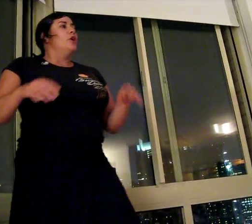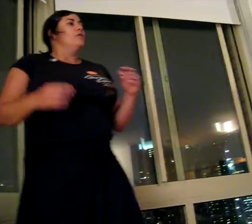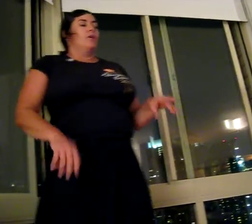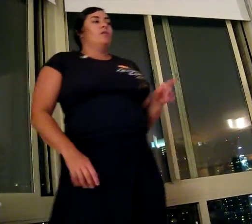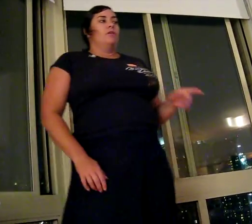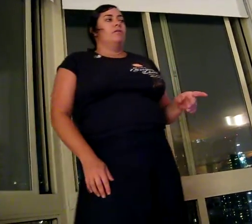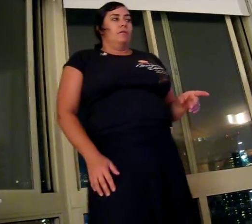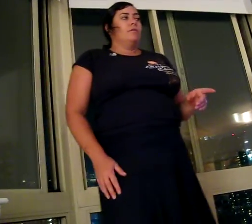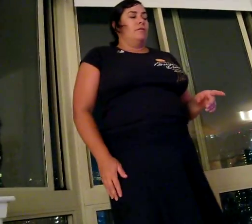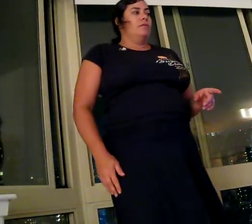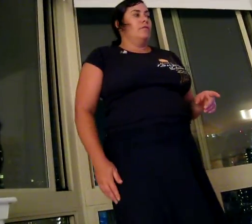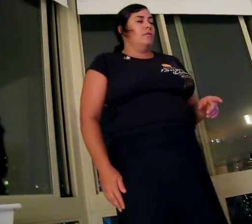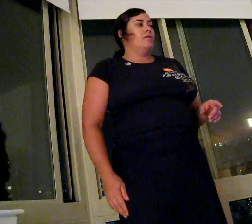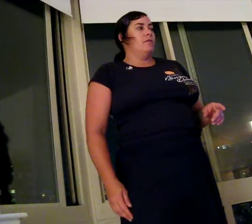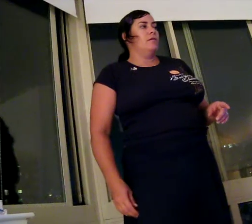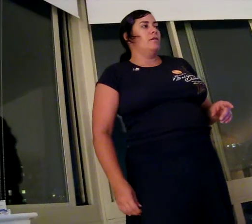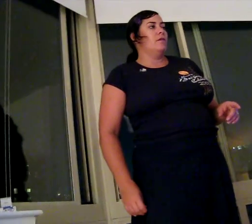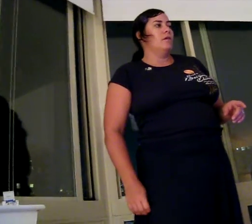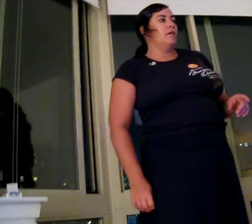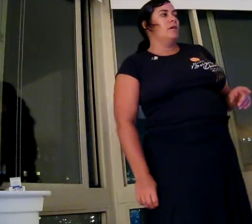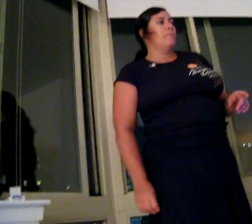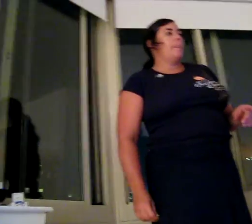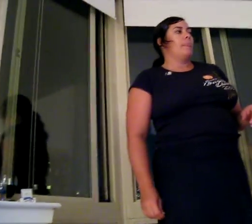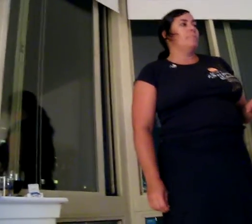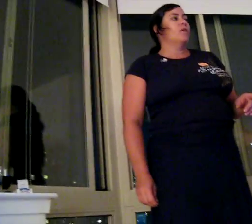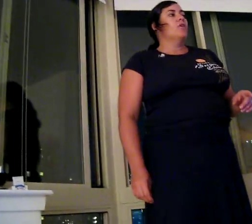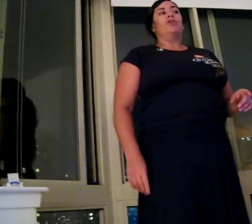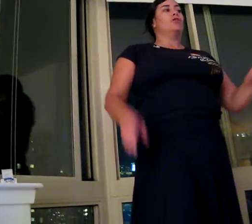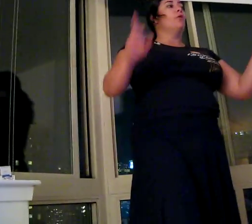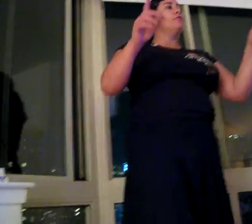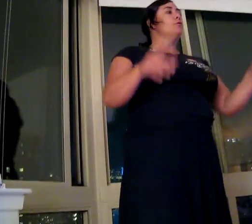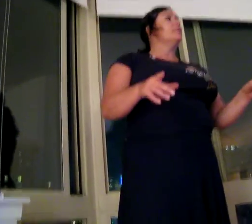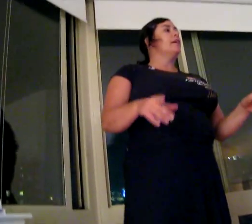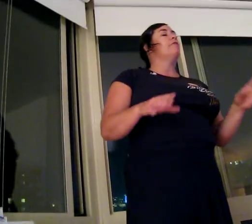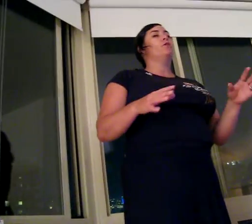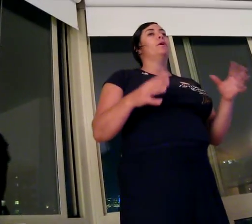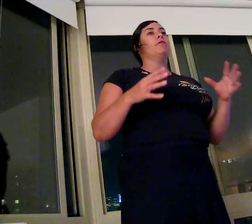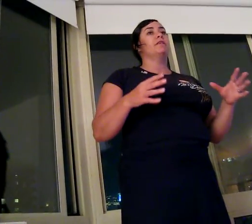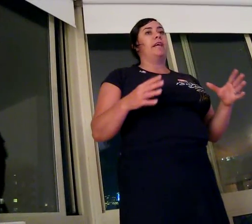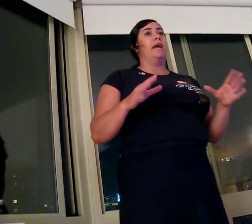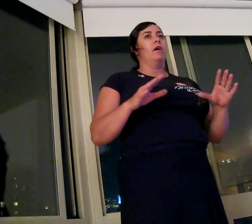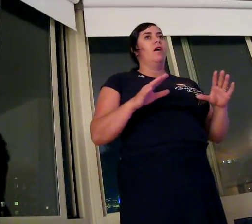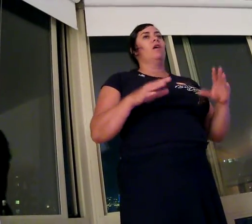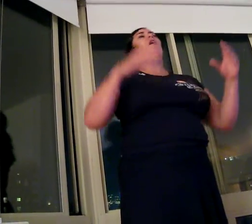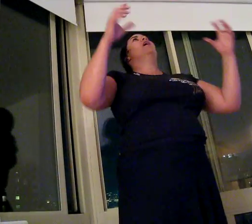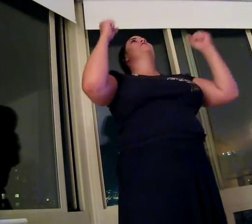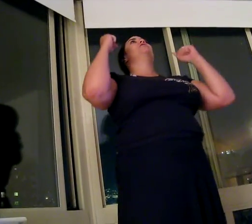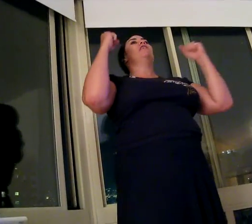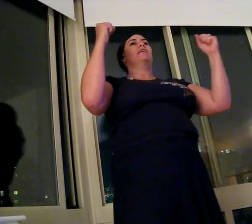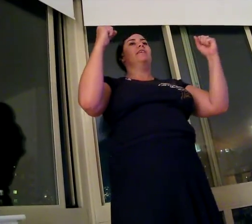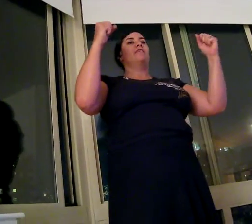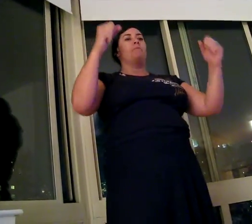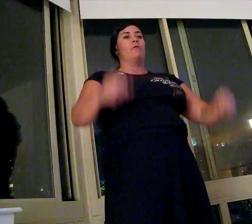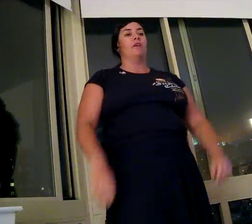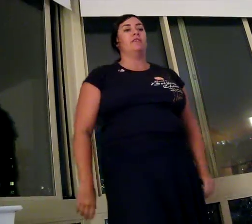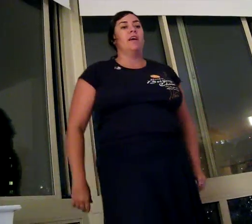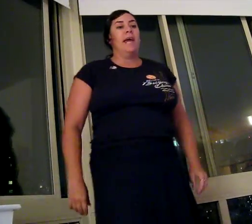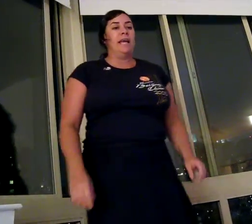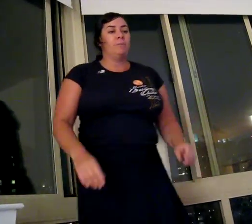you've connected, you've done a front thing into a back thing. So, if you see, if you hear her say, oh, she's not going to get the bonus, it's